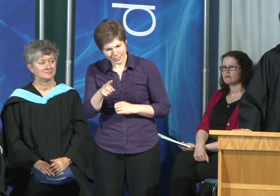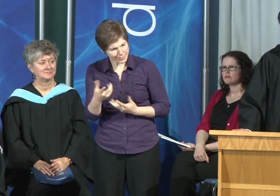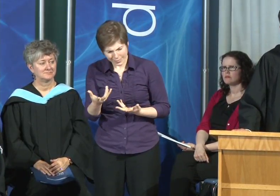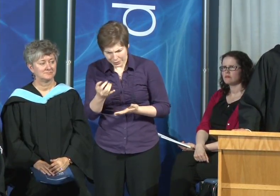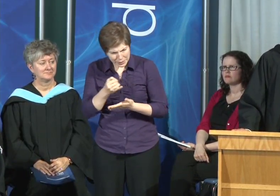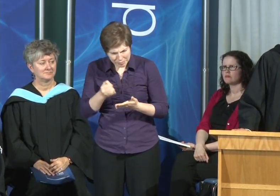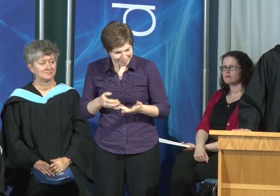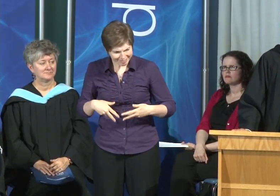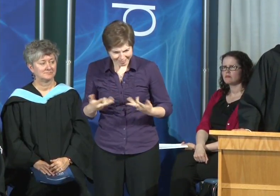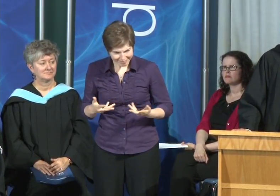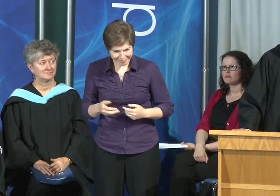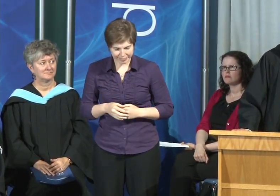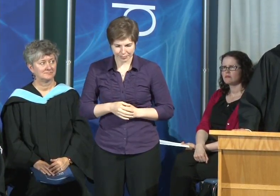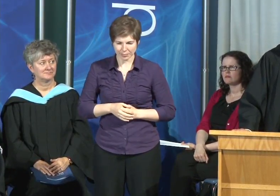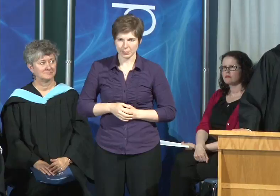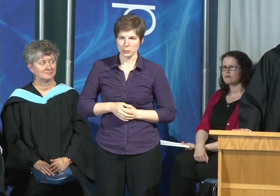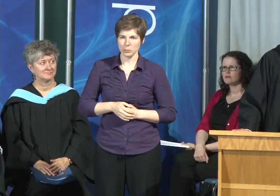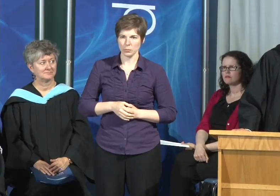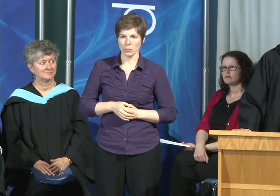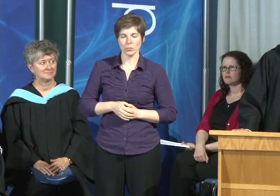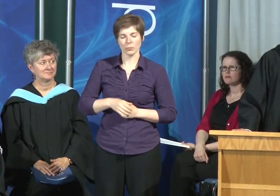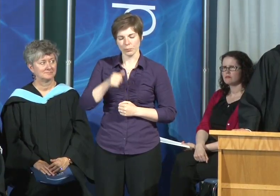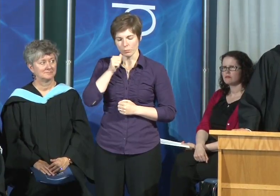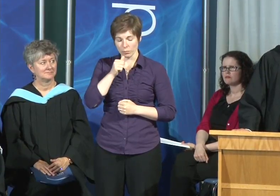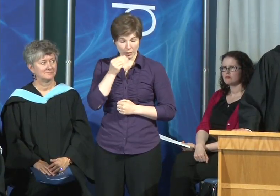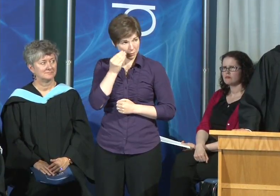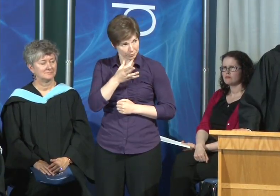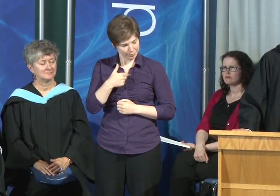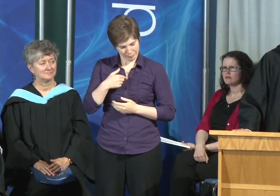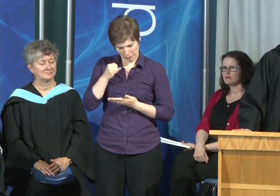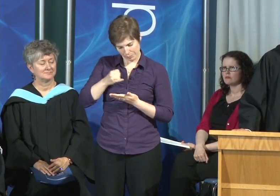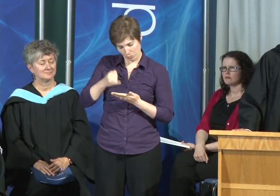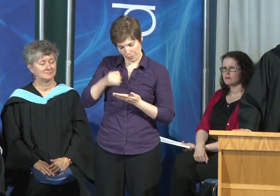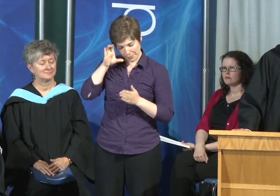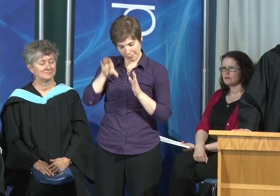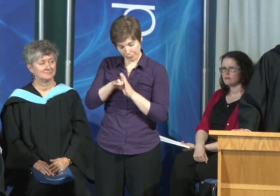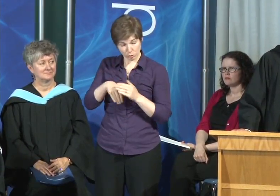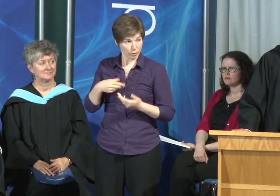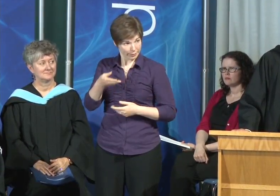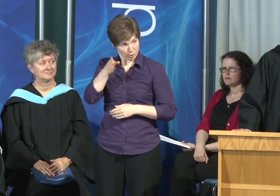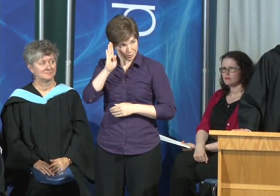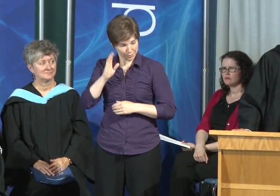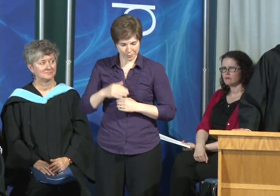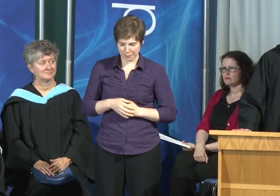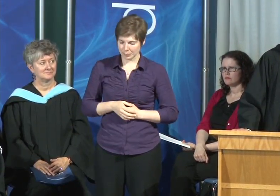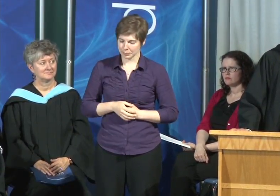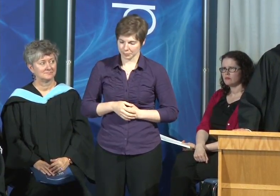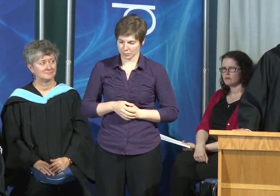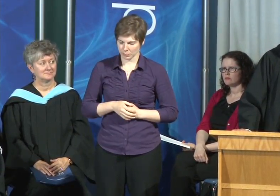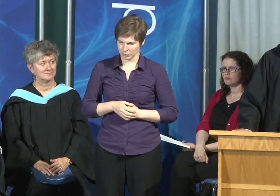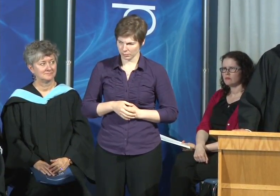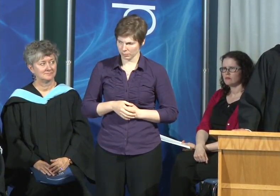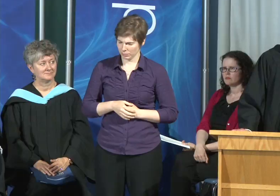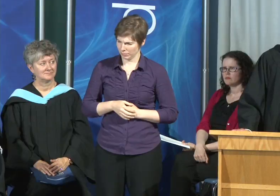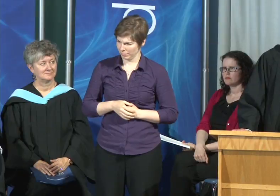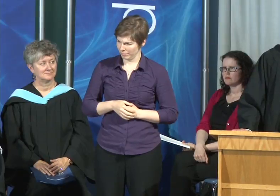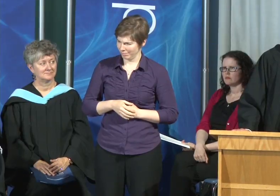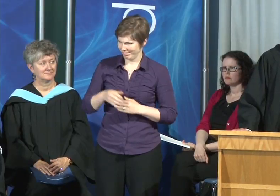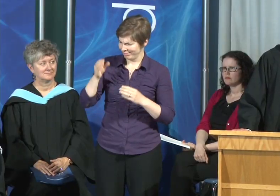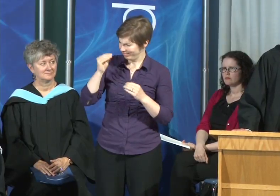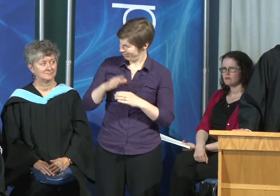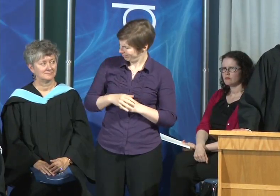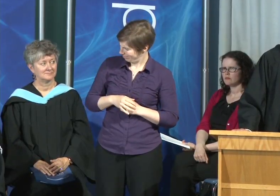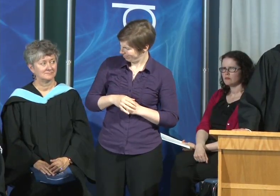are you drawing?" And the little girl said, "I'm drawing a picture of God." And the teacher was puzzled